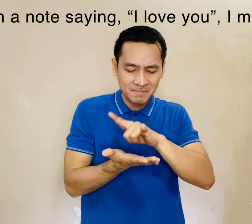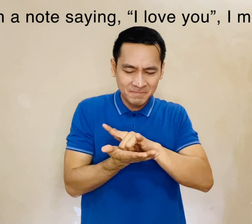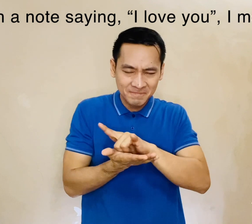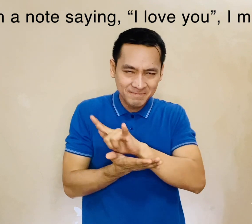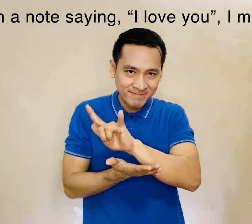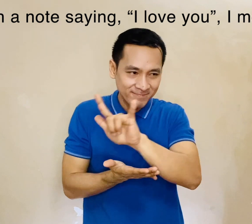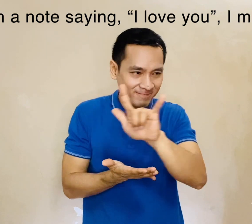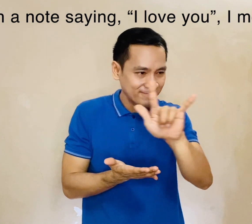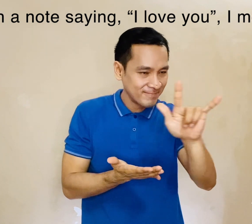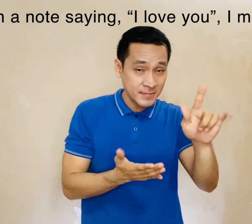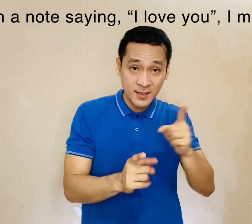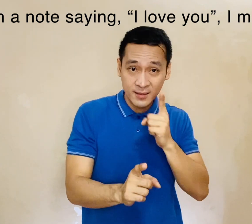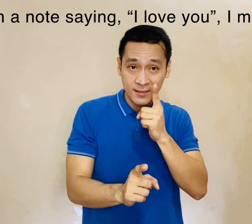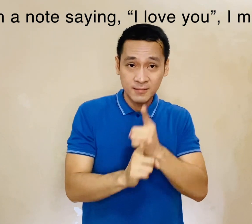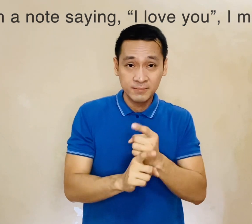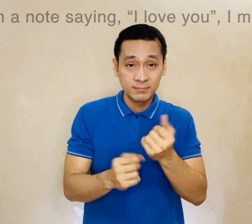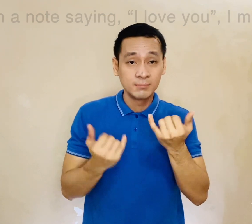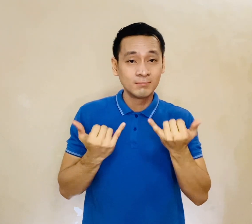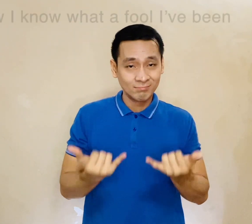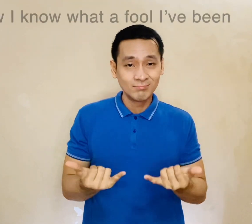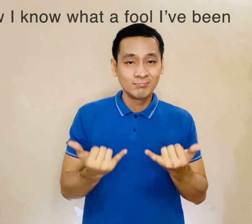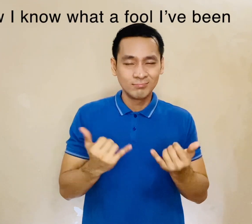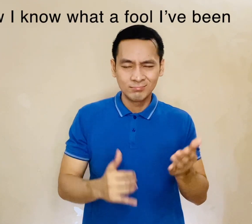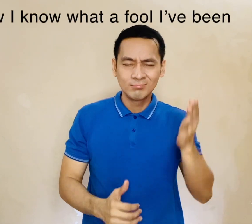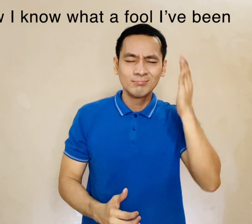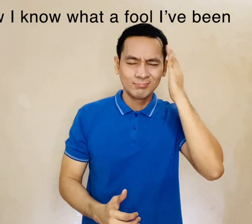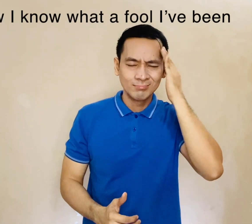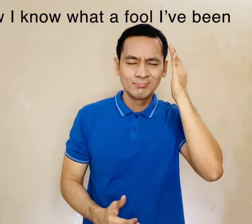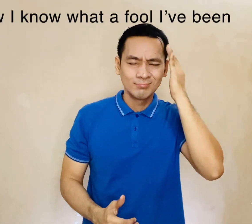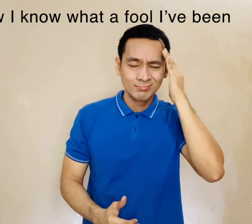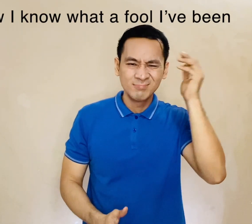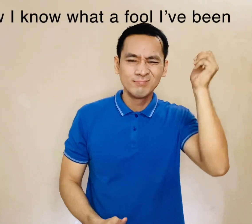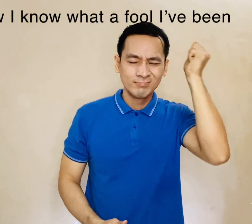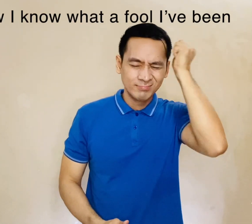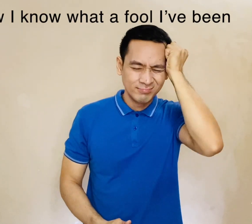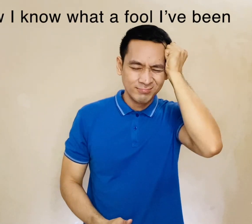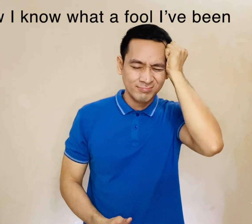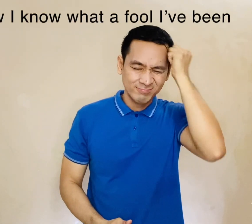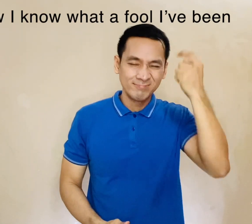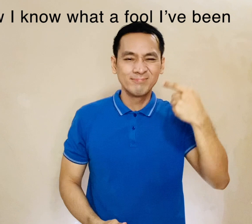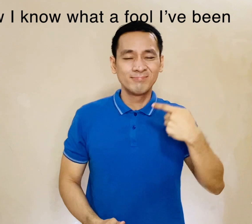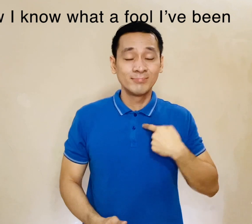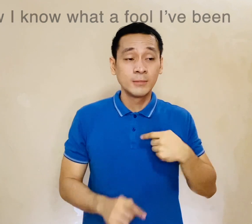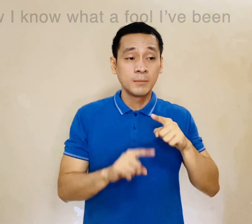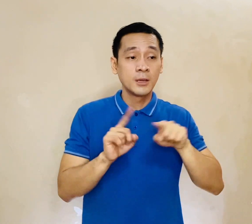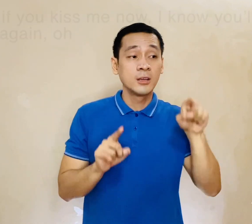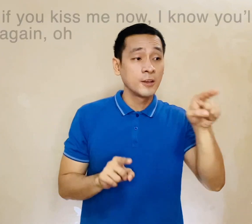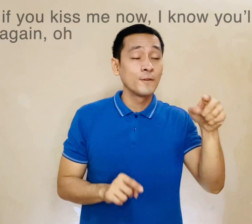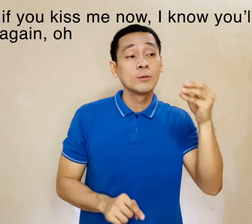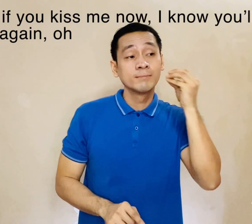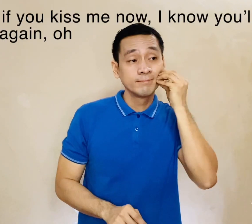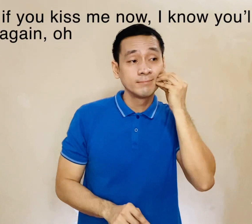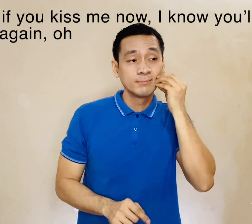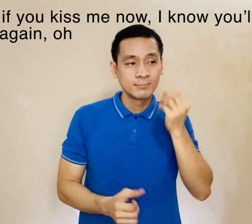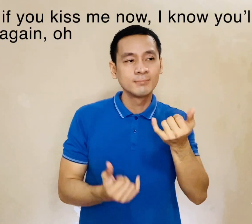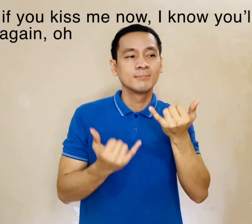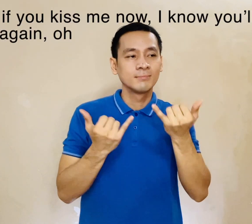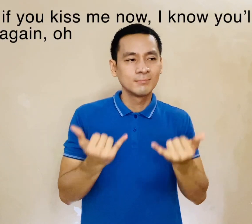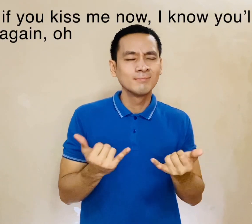I love you I meant it now I know what a fool I've been But if you kiss me now